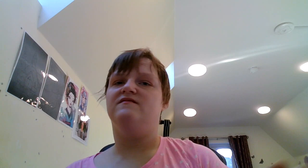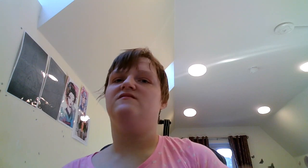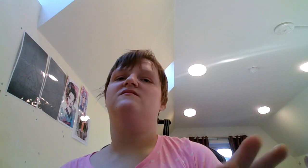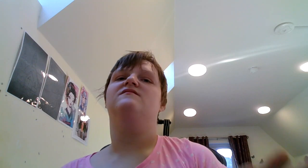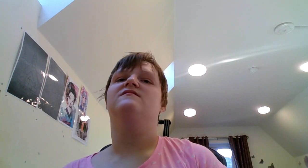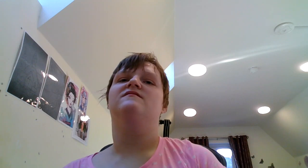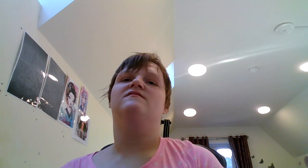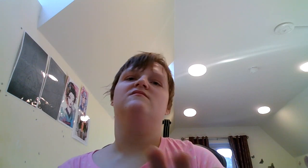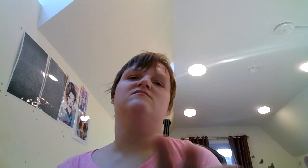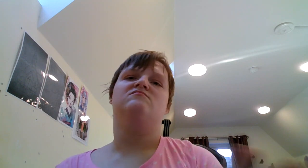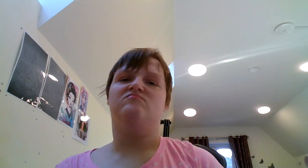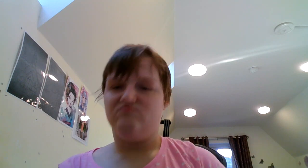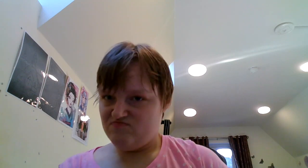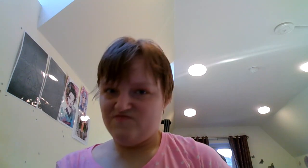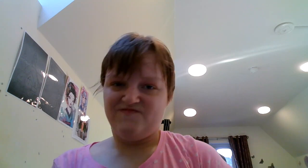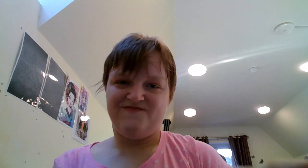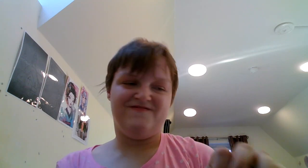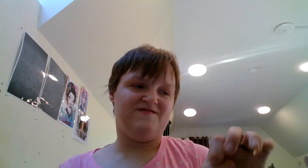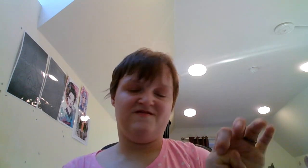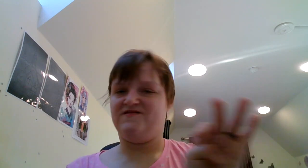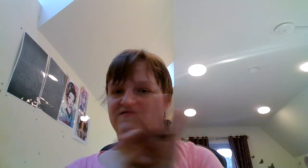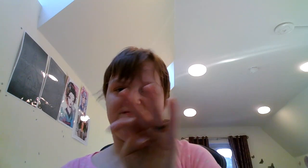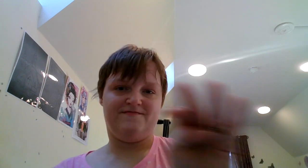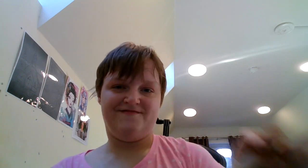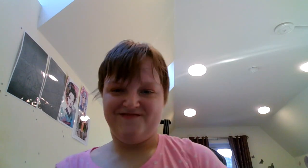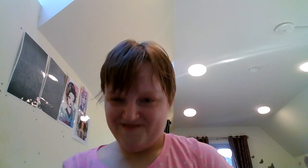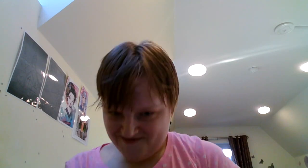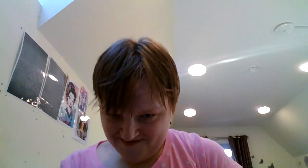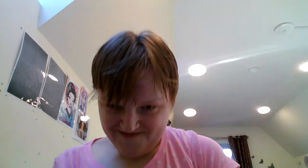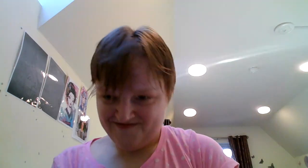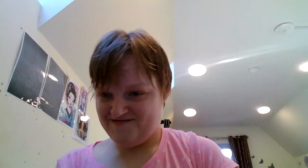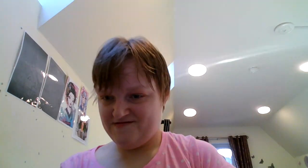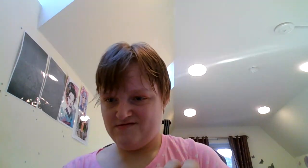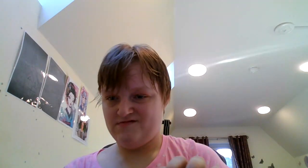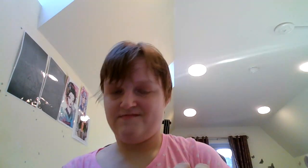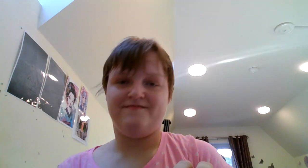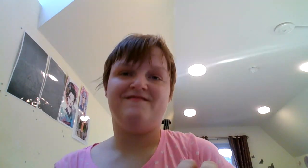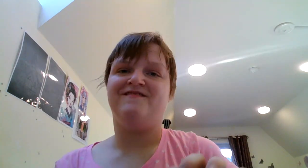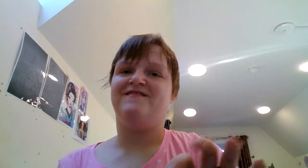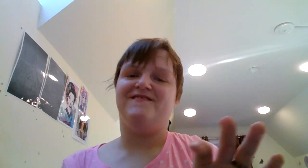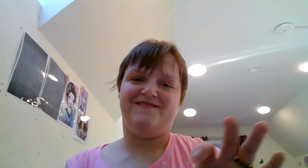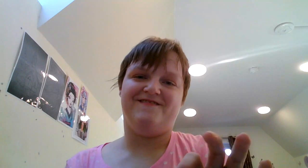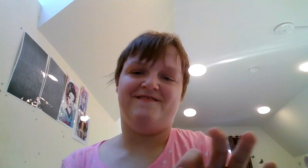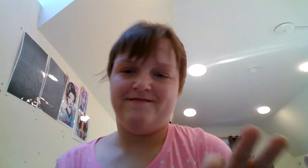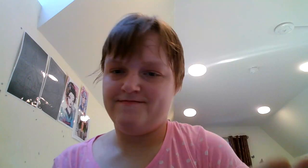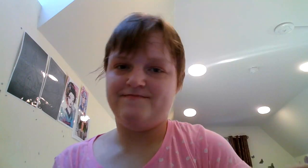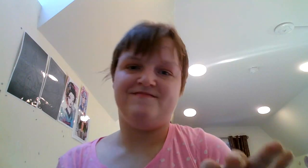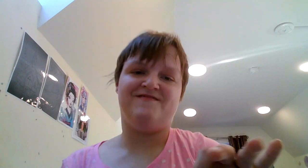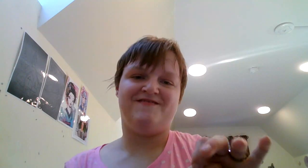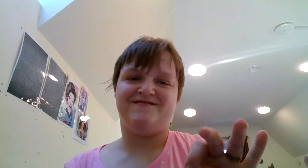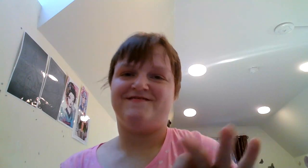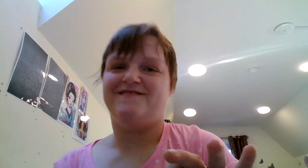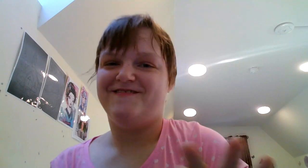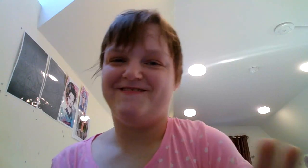or begins to produce or use insulin less efficiently, resulting in blood glucose levels that are too